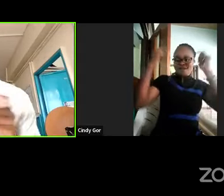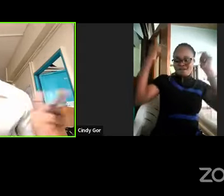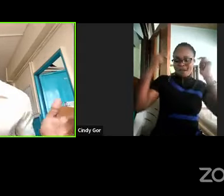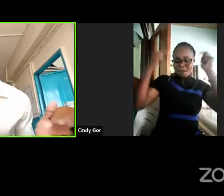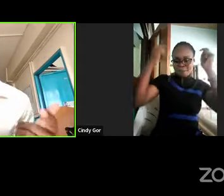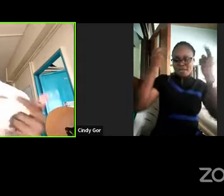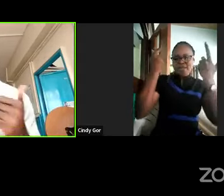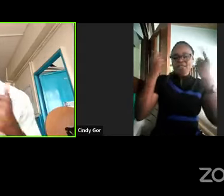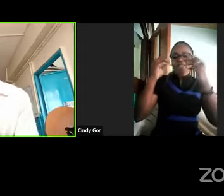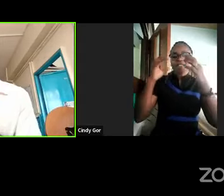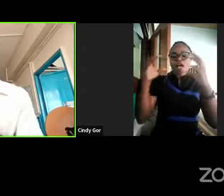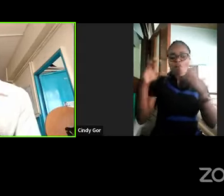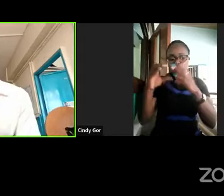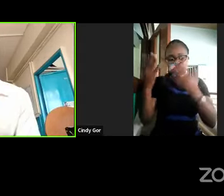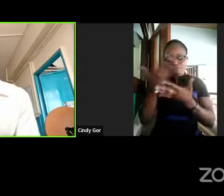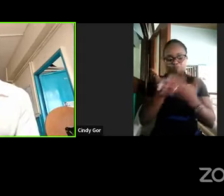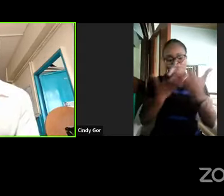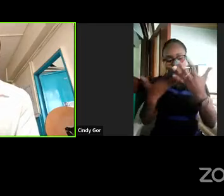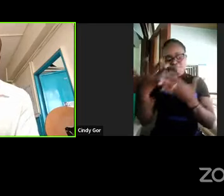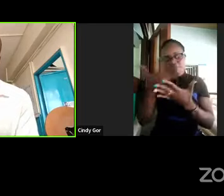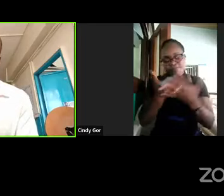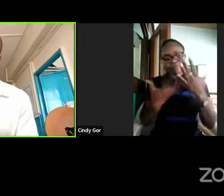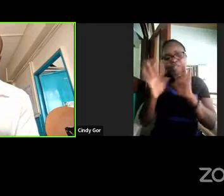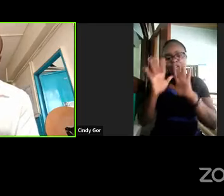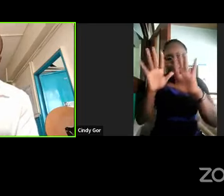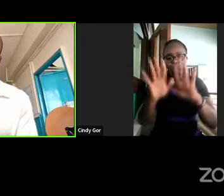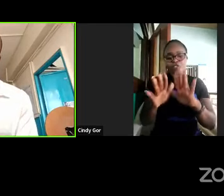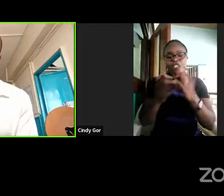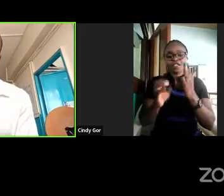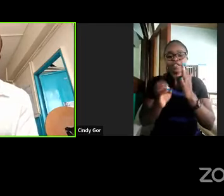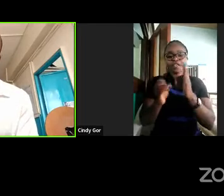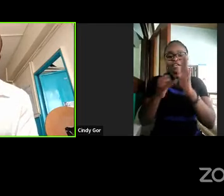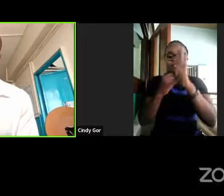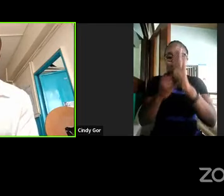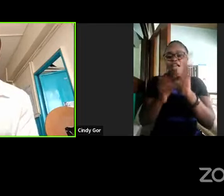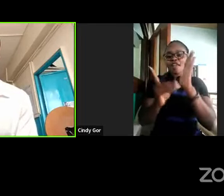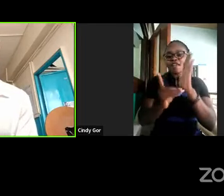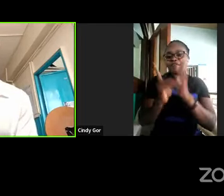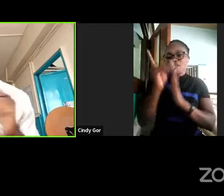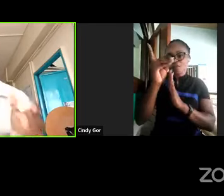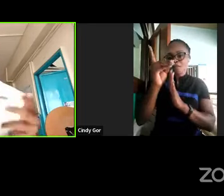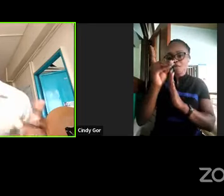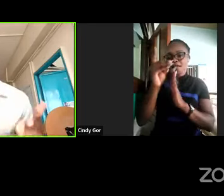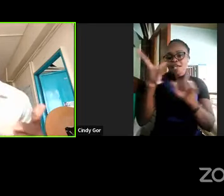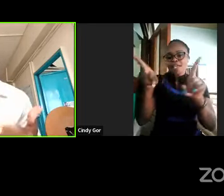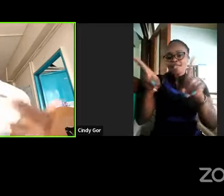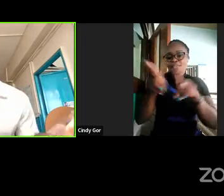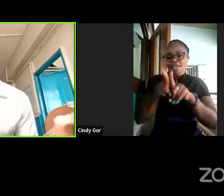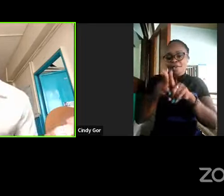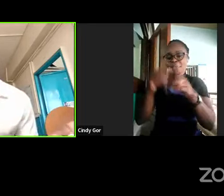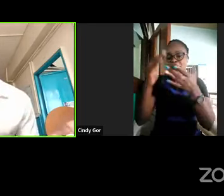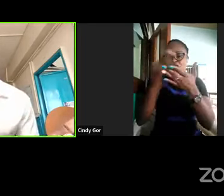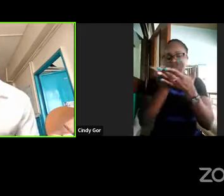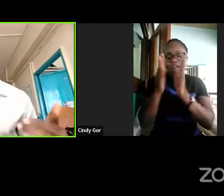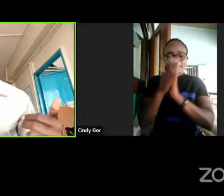which includes development, a sharing of stories and best practices. This will be able to move the community. This